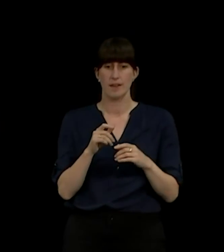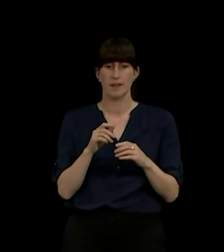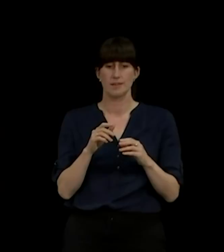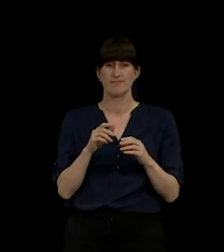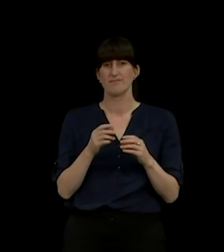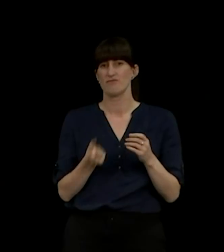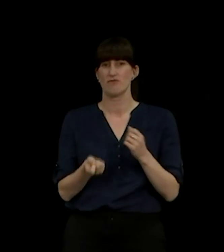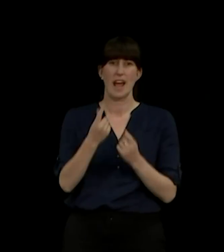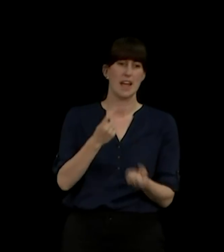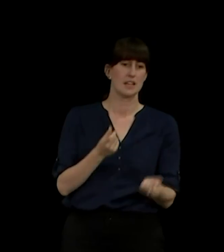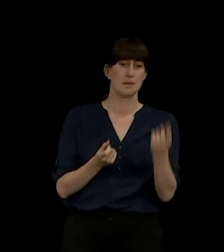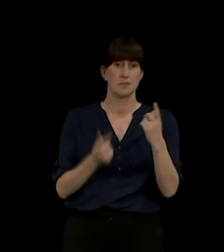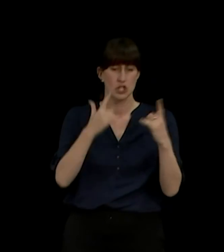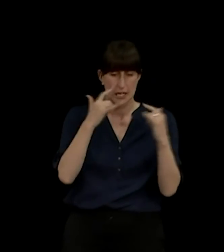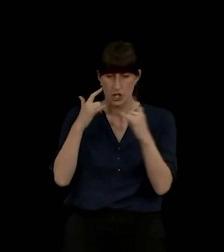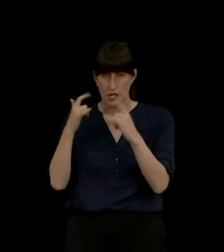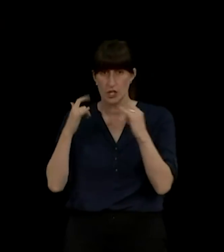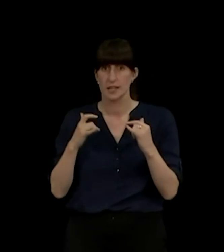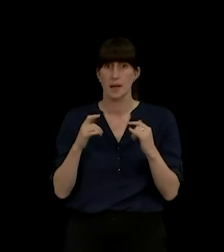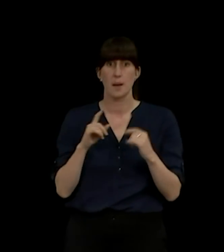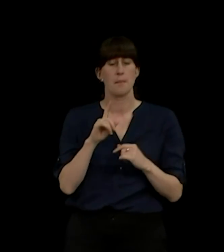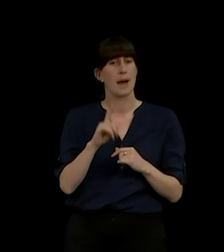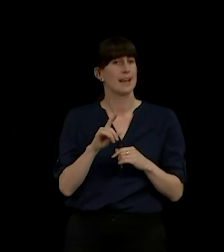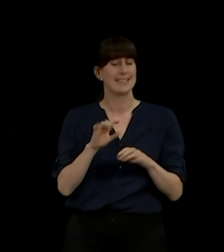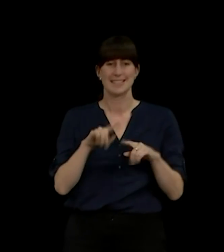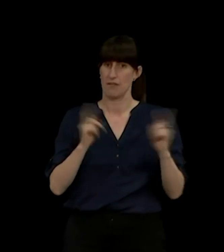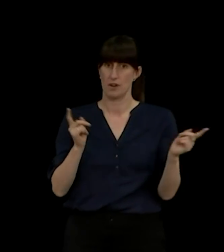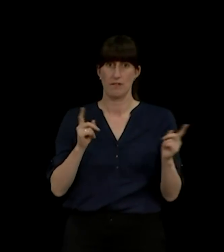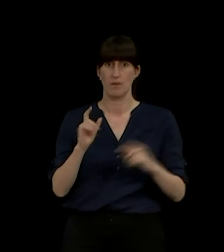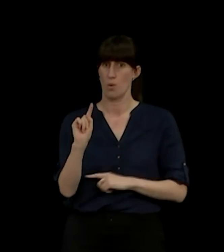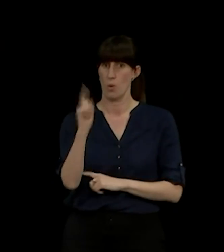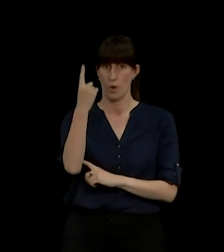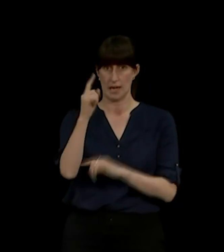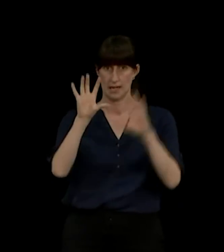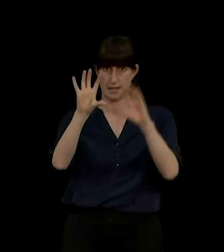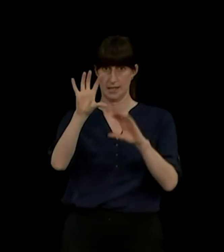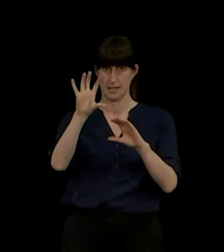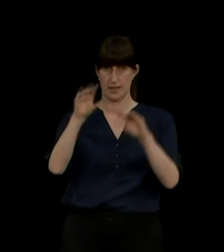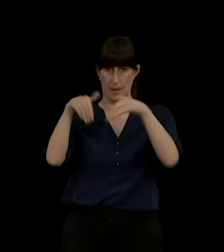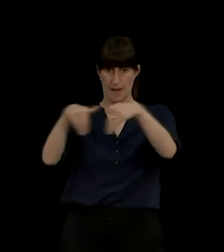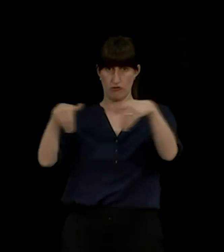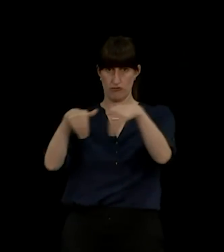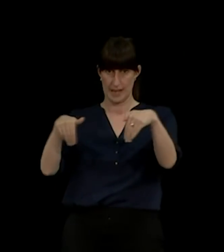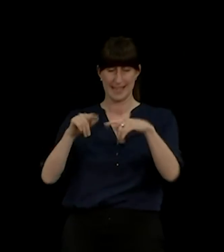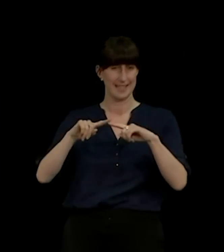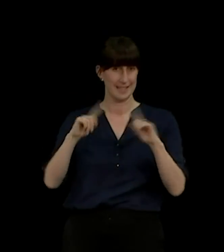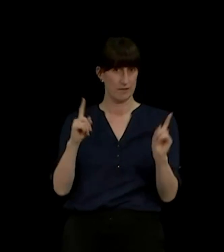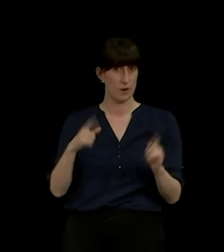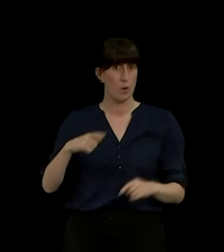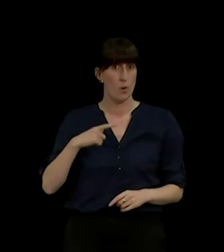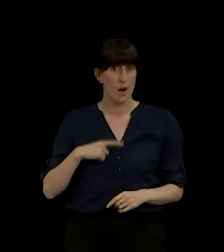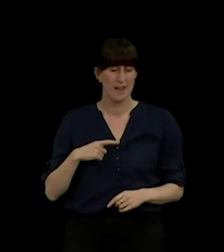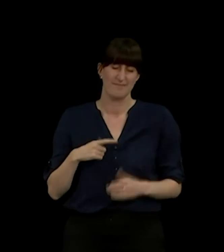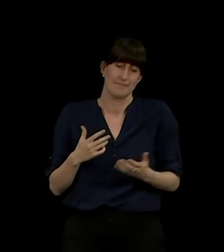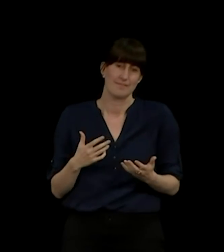not be the same as the hard boundary we've been operating for the Auckland outbreak. The reason for that is simply